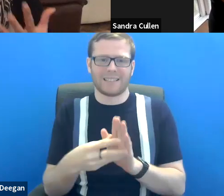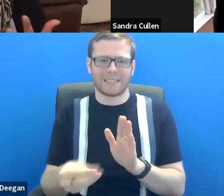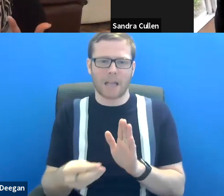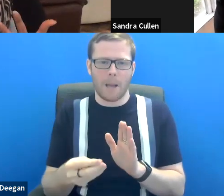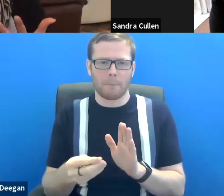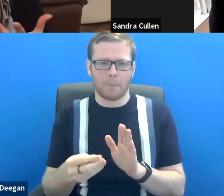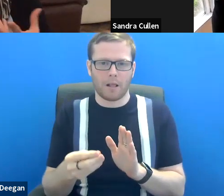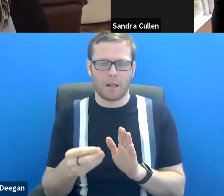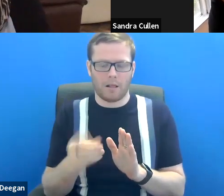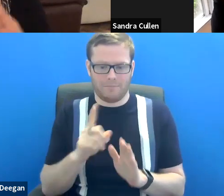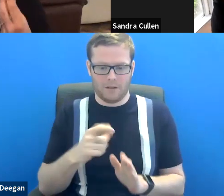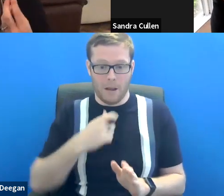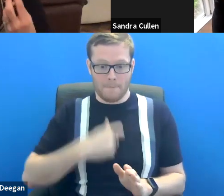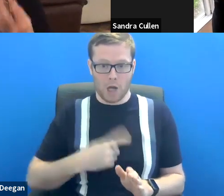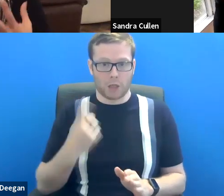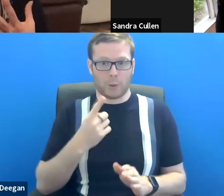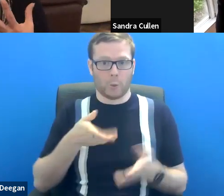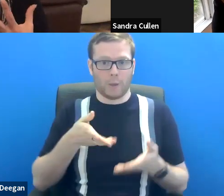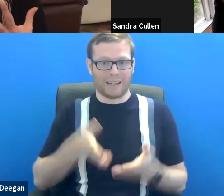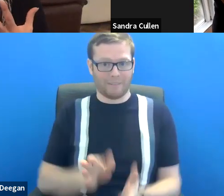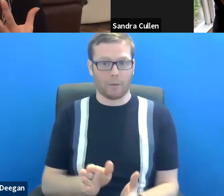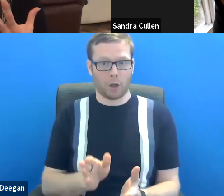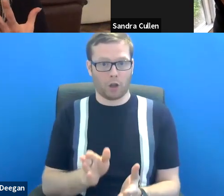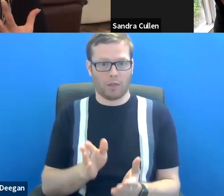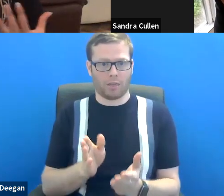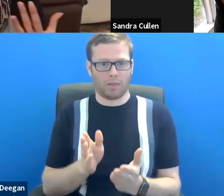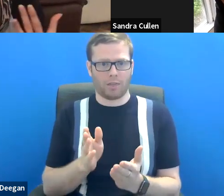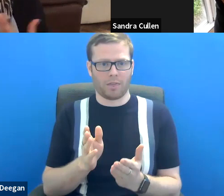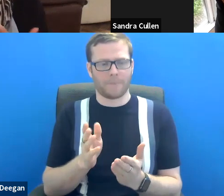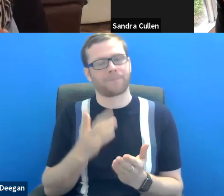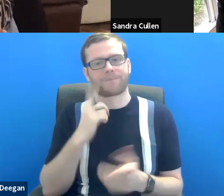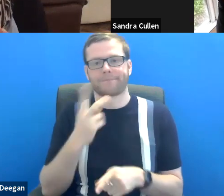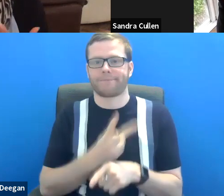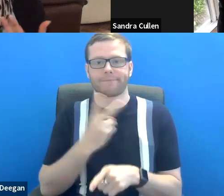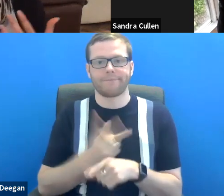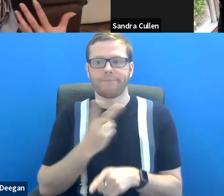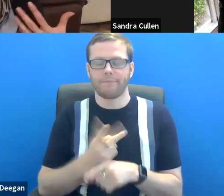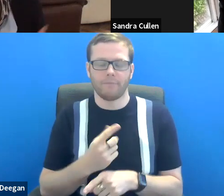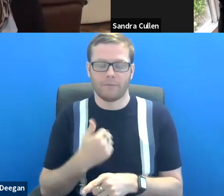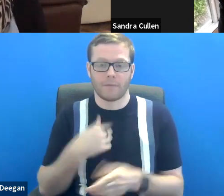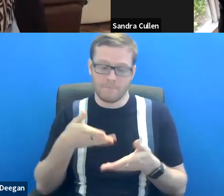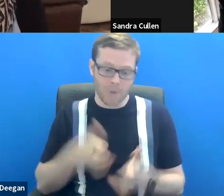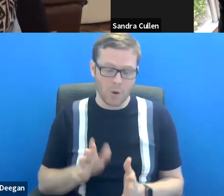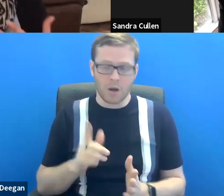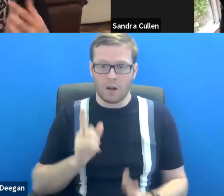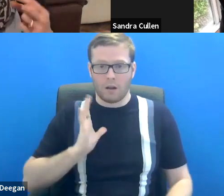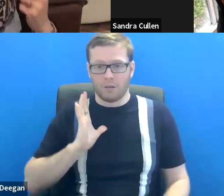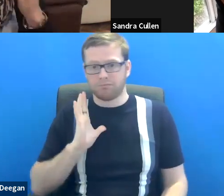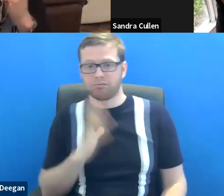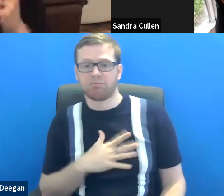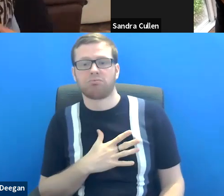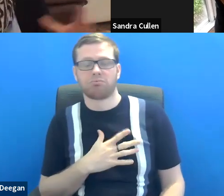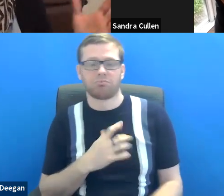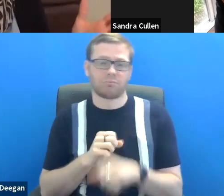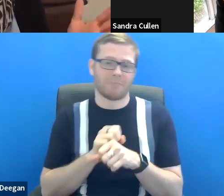person who's given birth. We're so often, we're exhausted, we're bleeding, we've